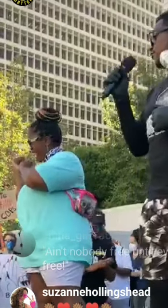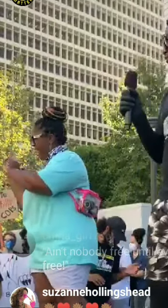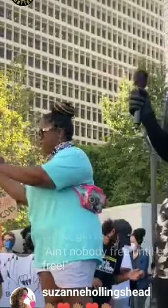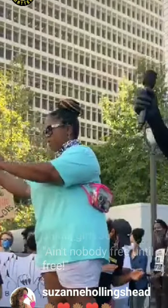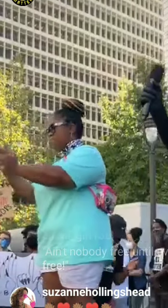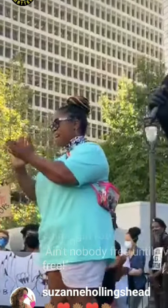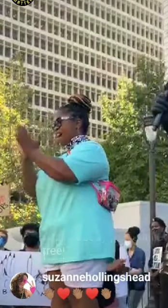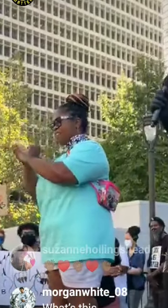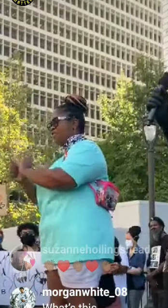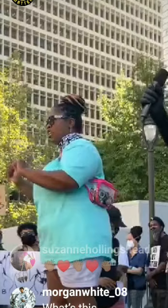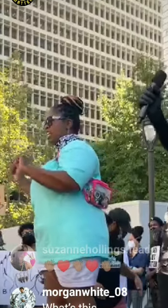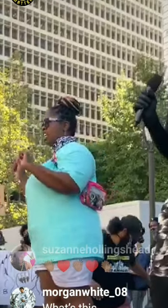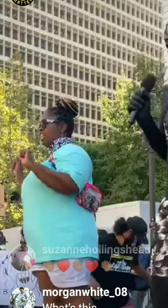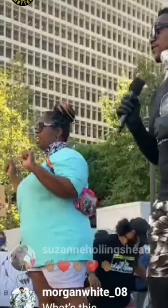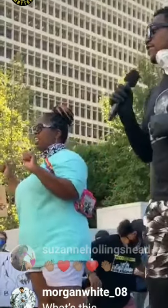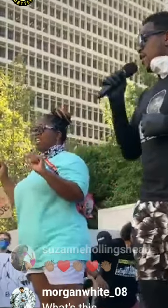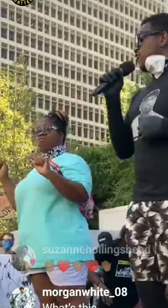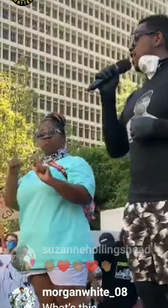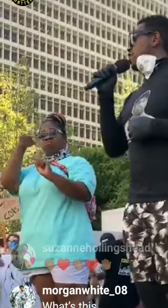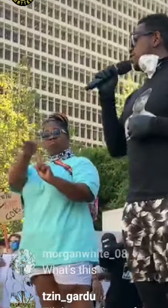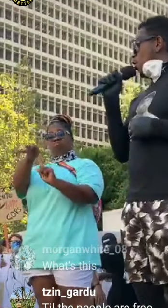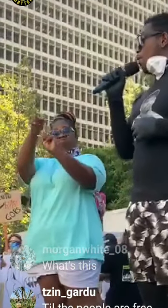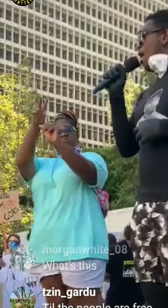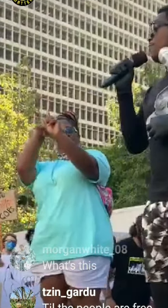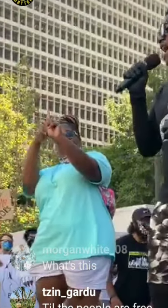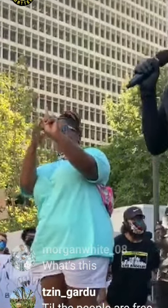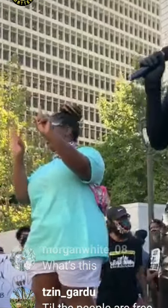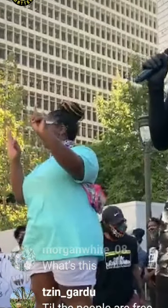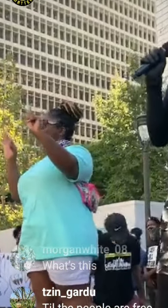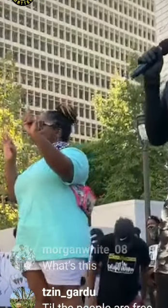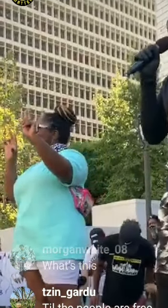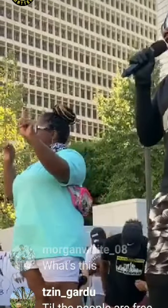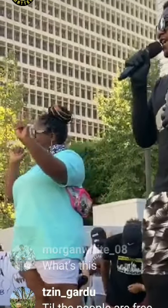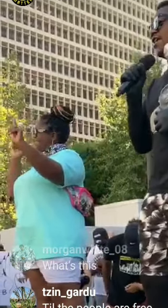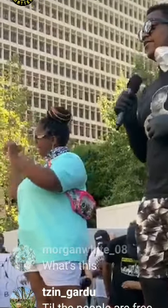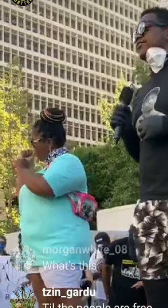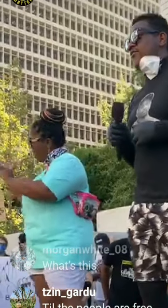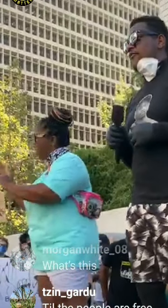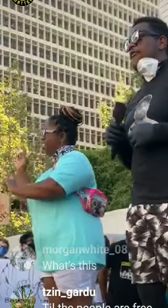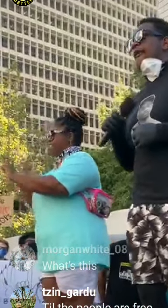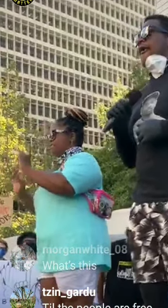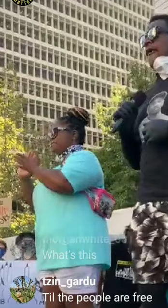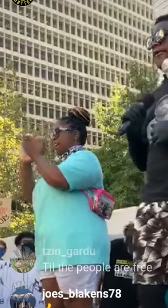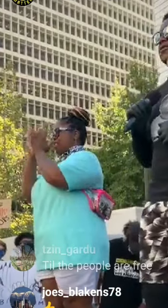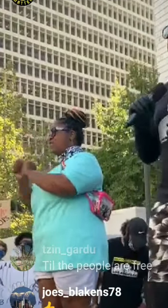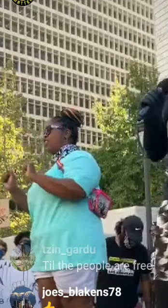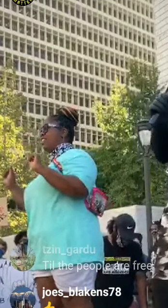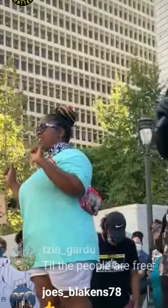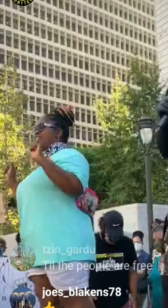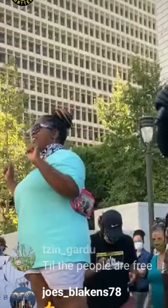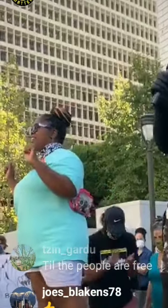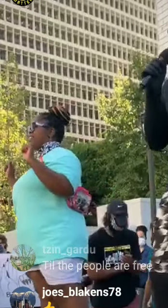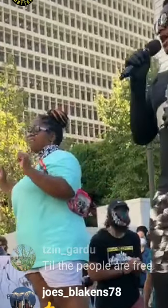Ain't nobody free till everybody's free. Ain't